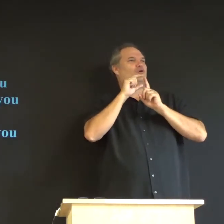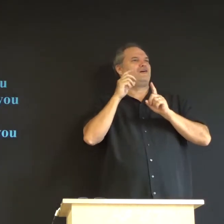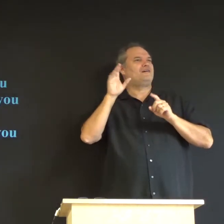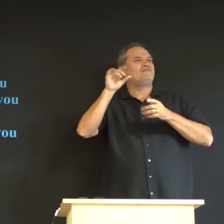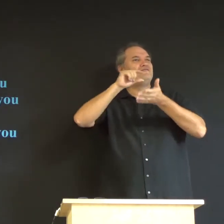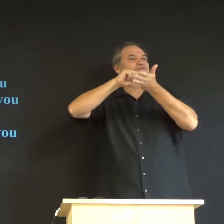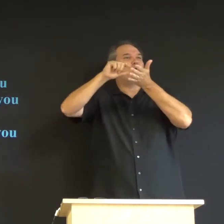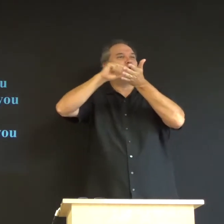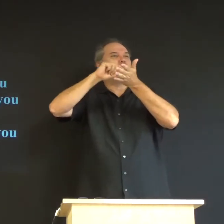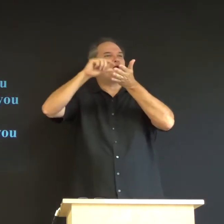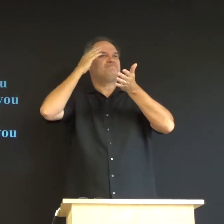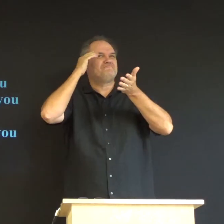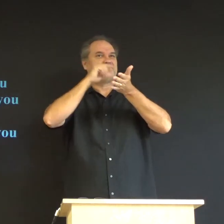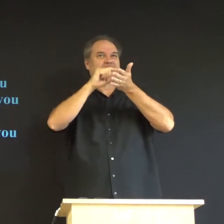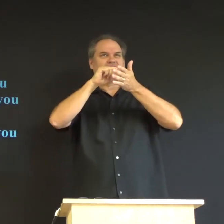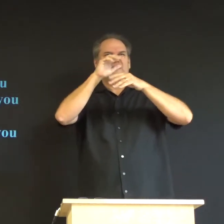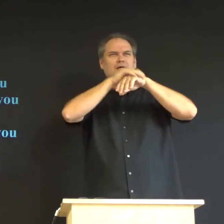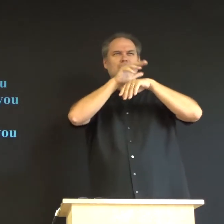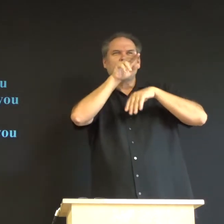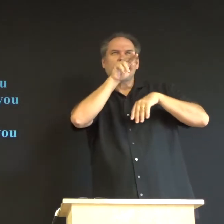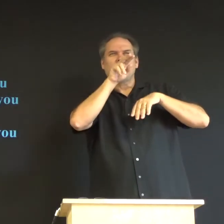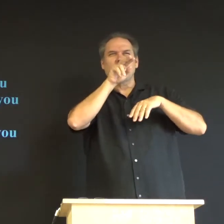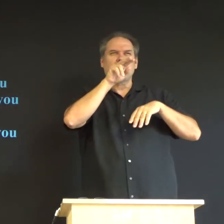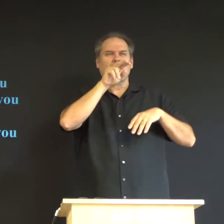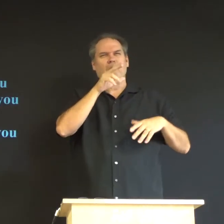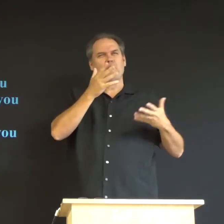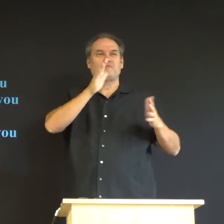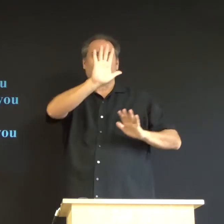That's the other way that this verse has been said.